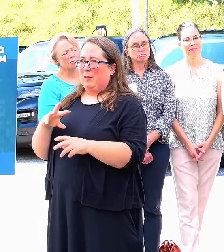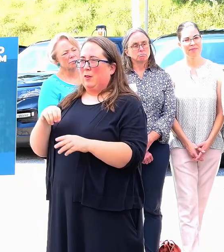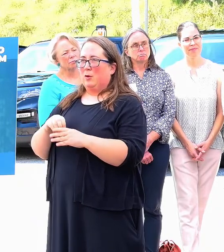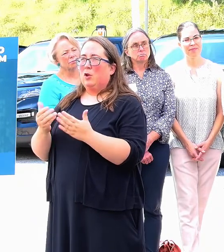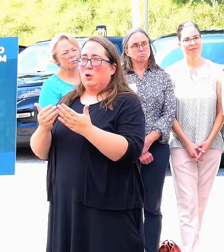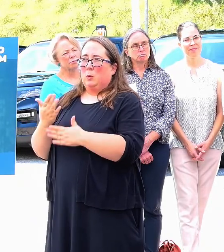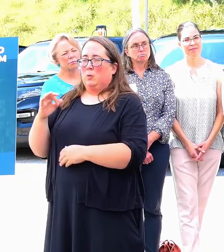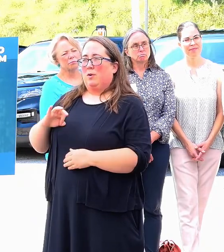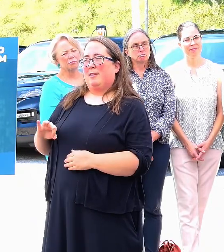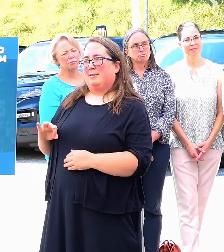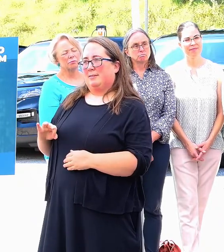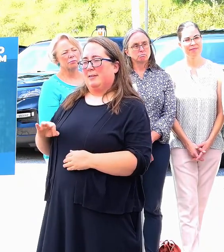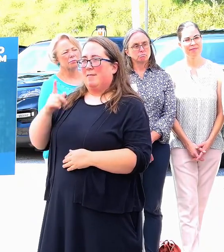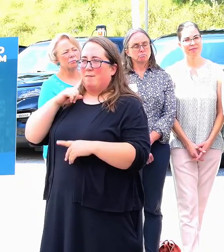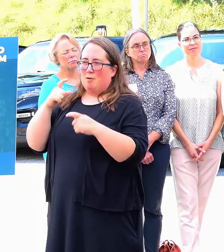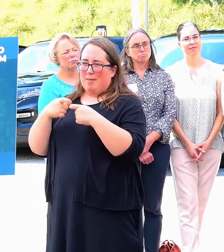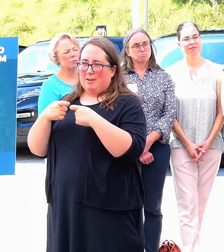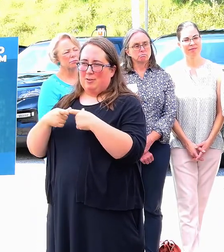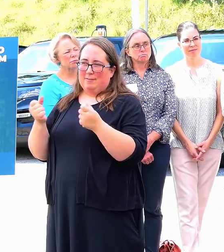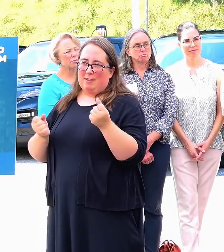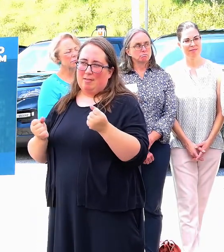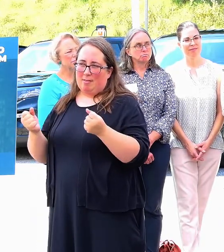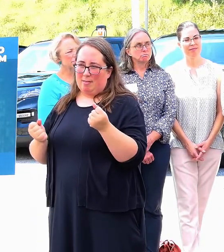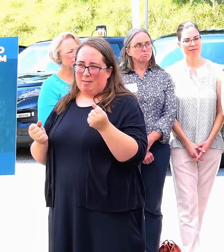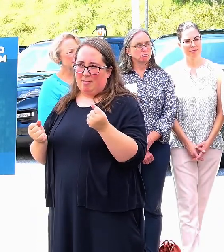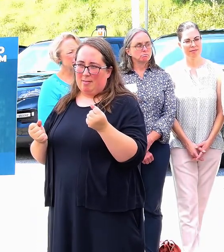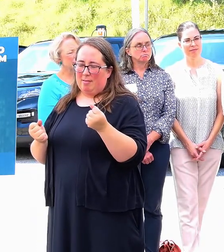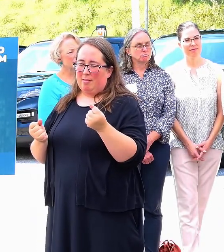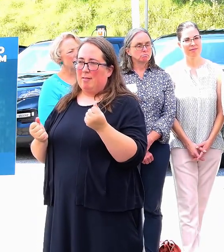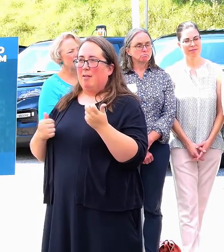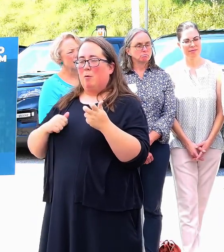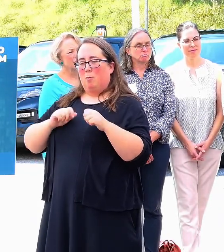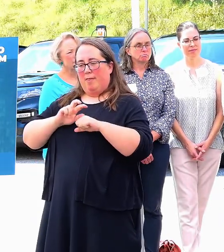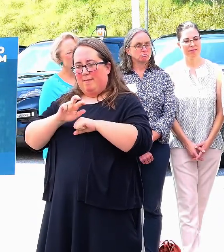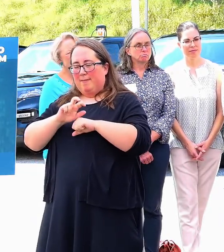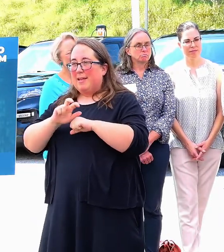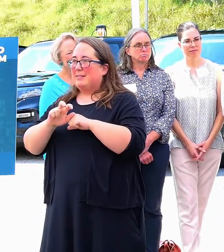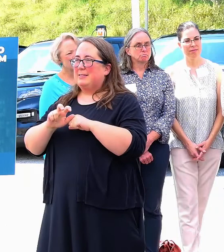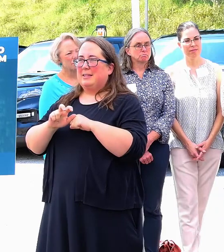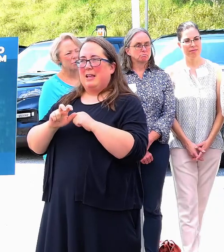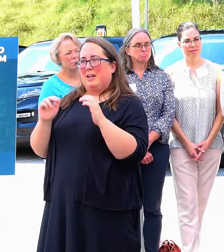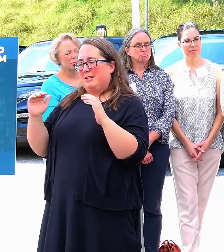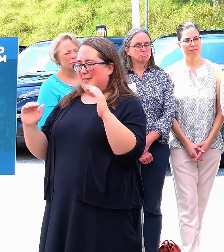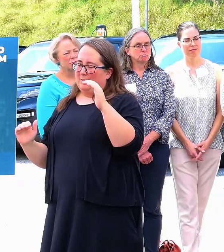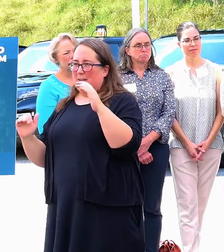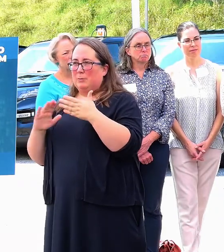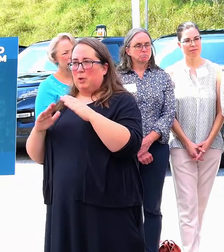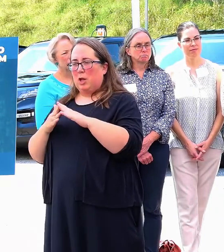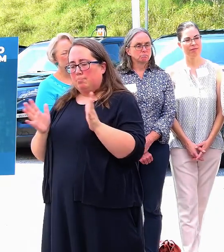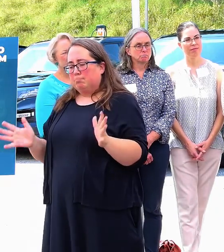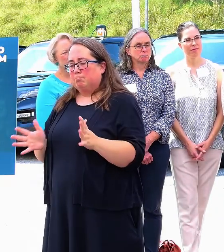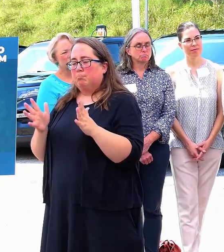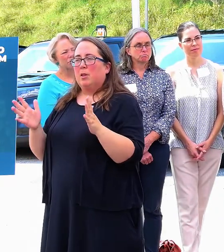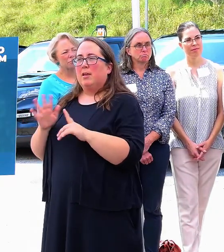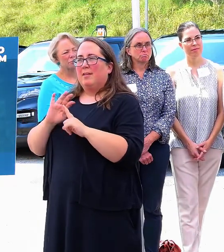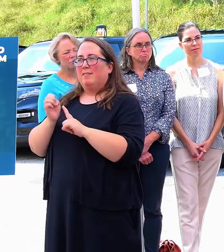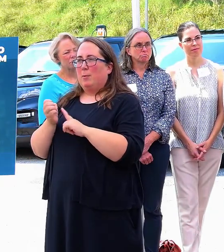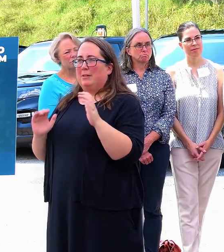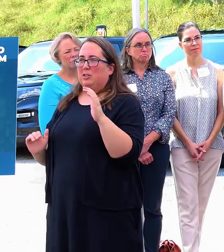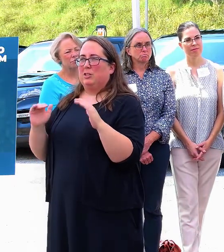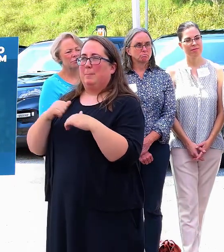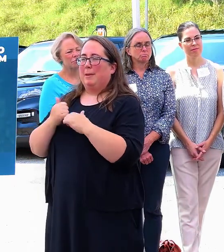new credits for electric vehicles. We'll invest in disadvantaged communities and promote environmental justice and create